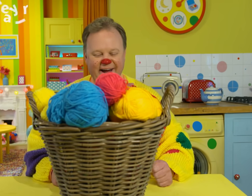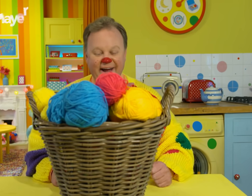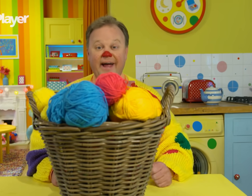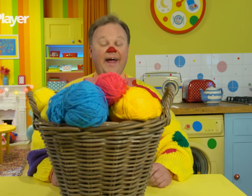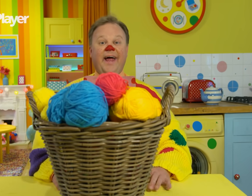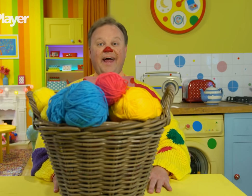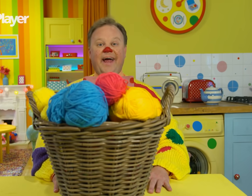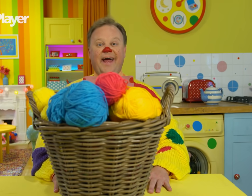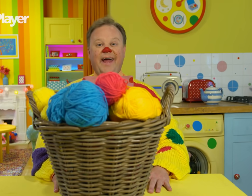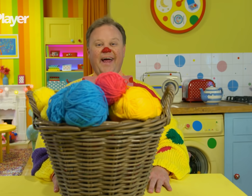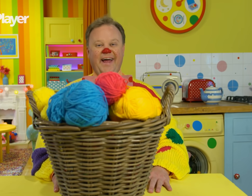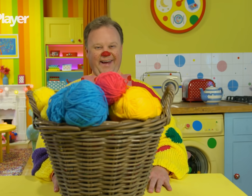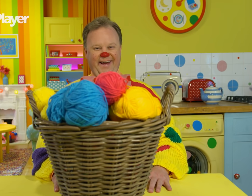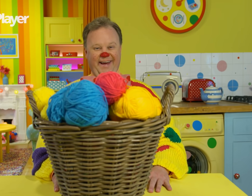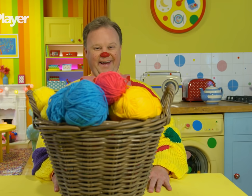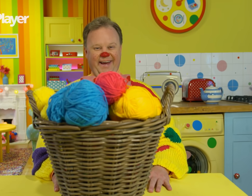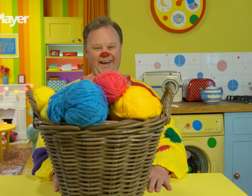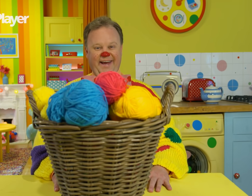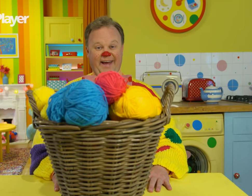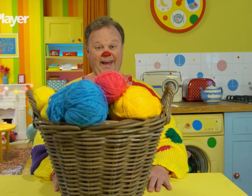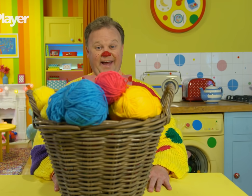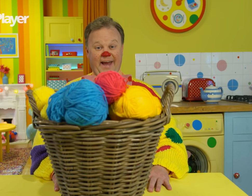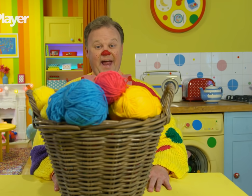Are you ready to show us your spotty jumper now, Mr. Tumble?